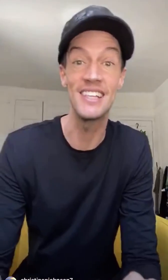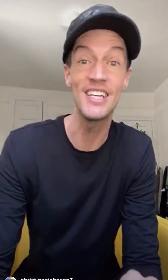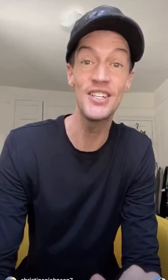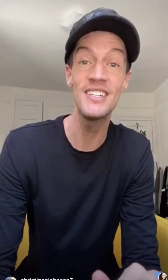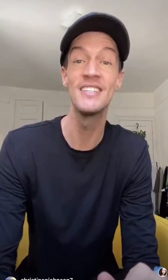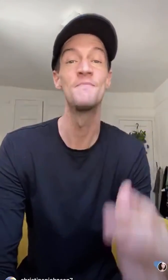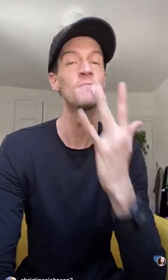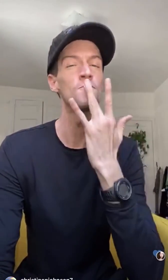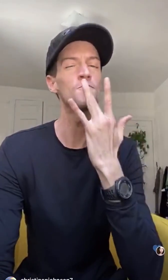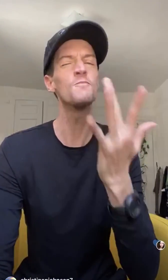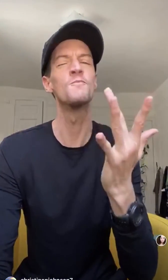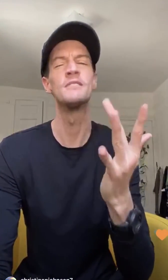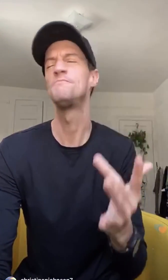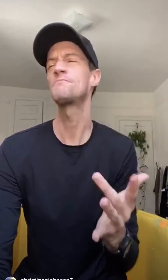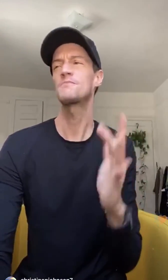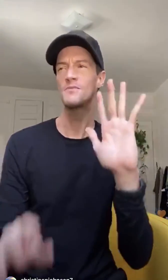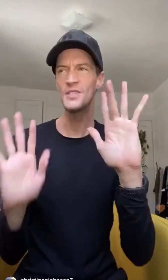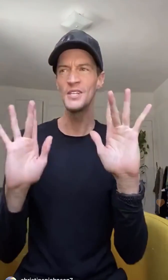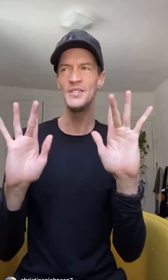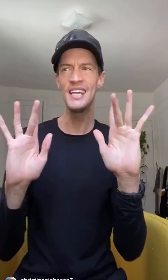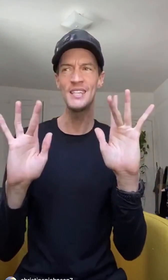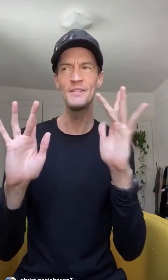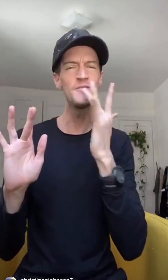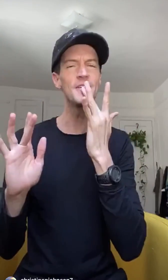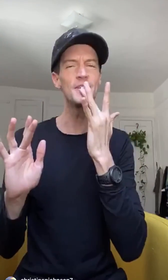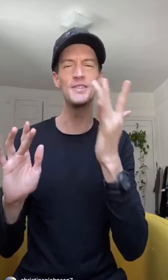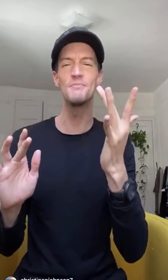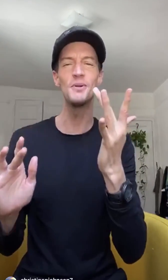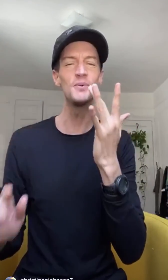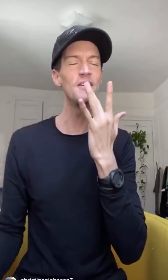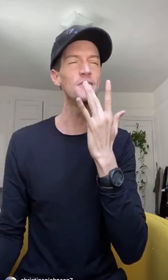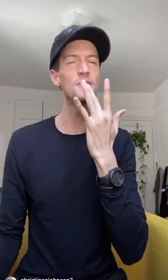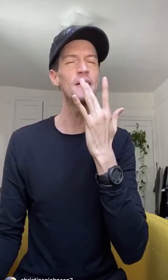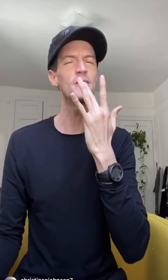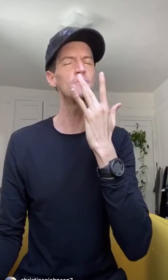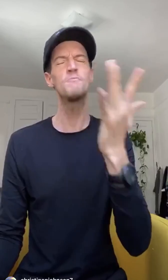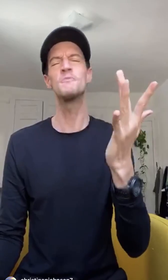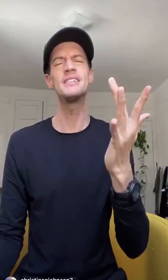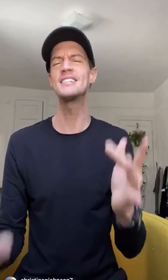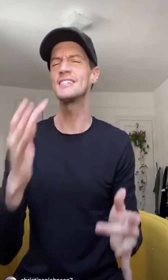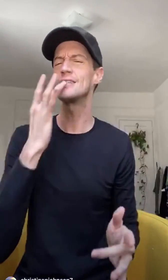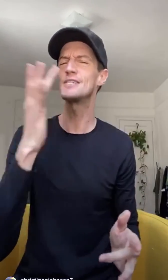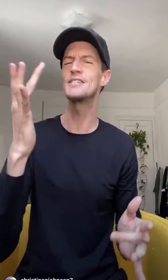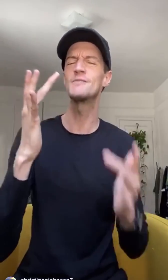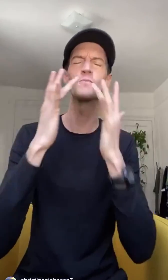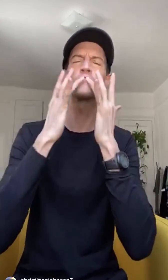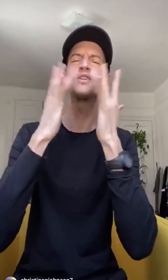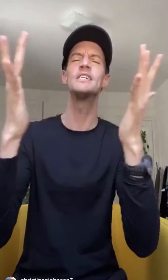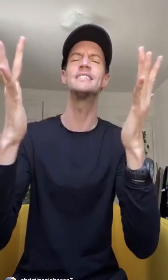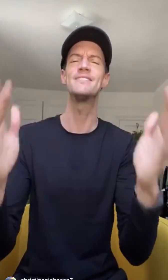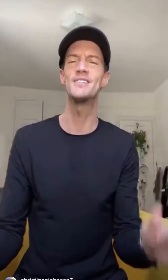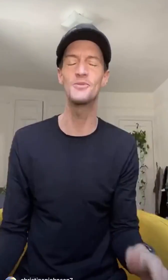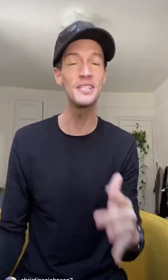meat. Meat or beef. Awesome. Hello, everyone. All right,